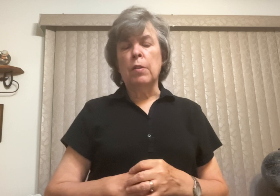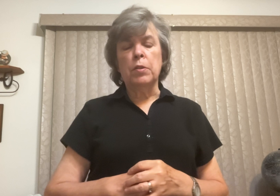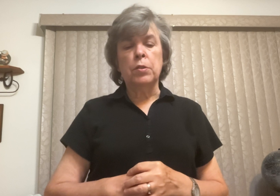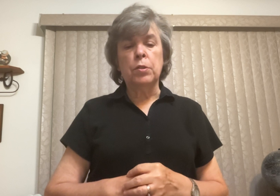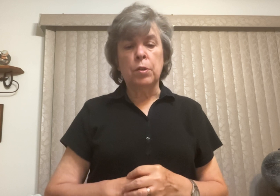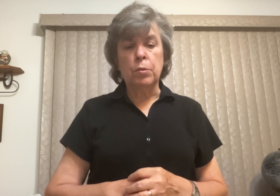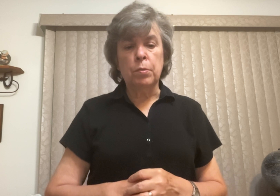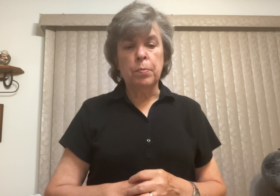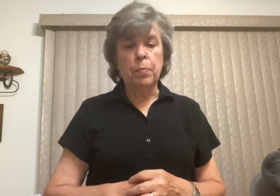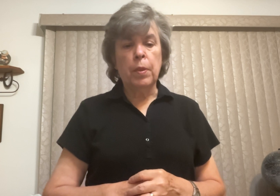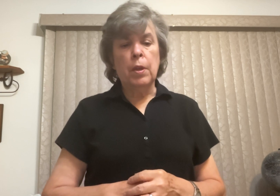the so.